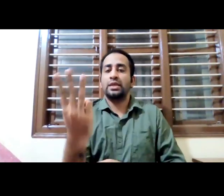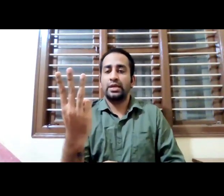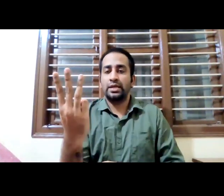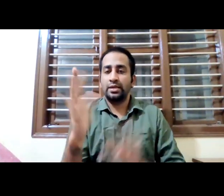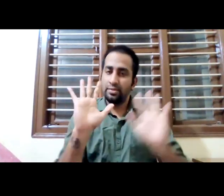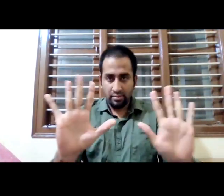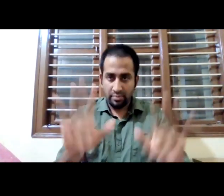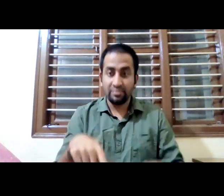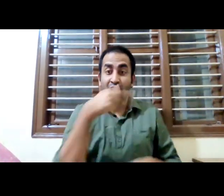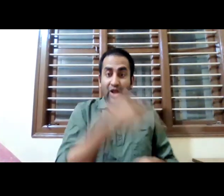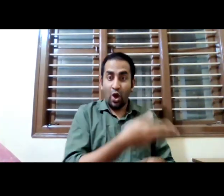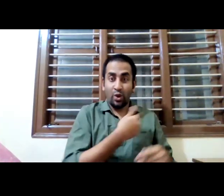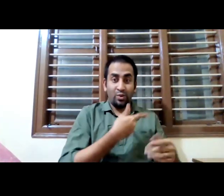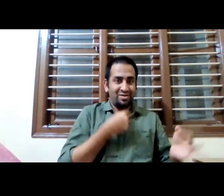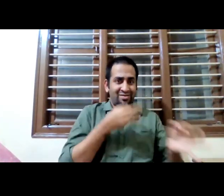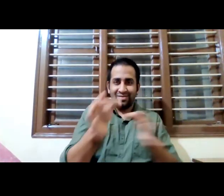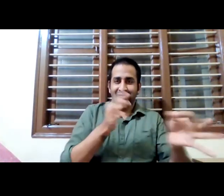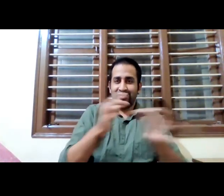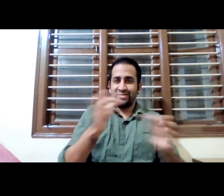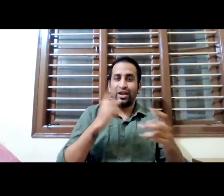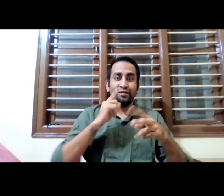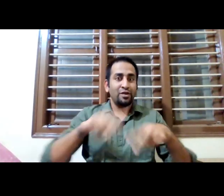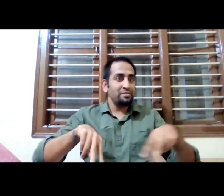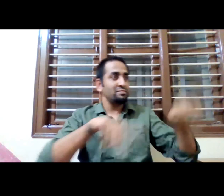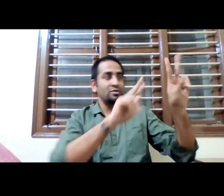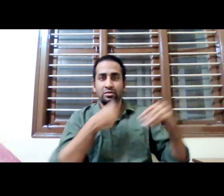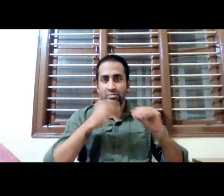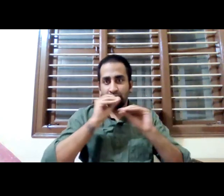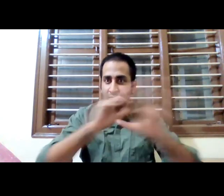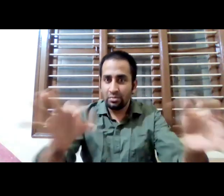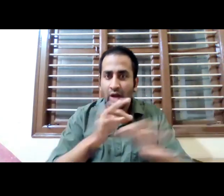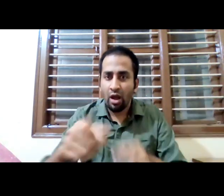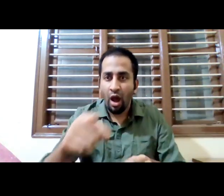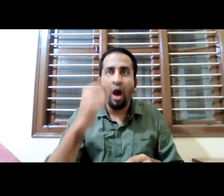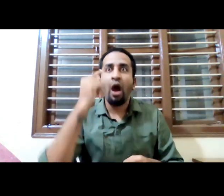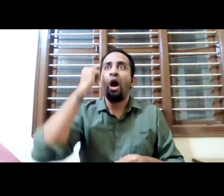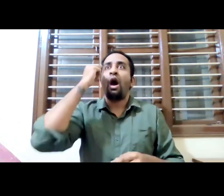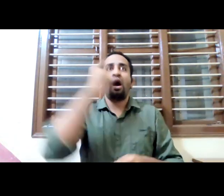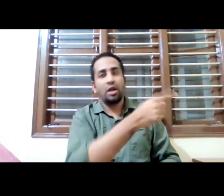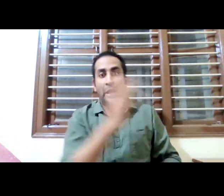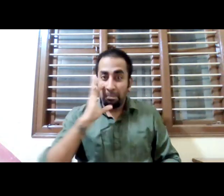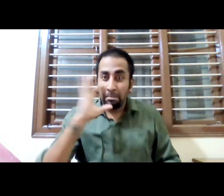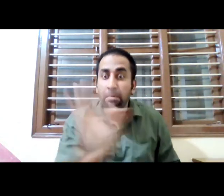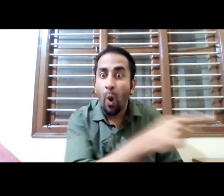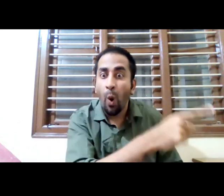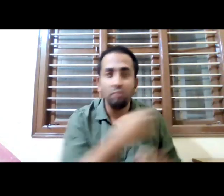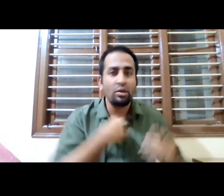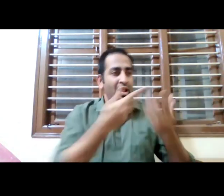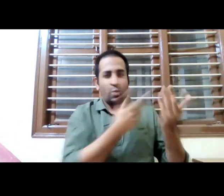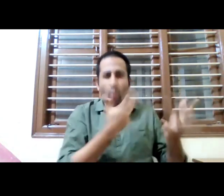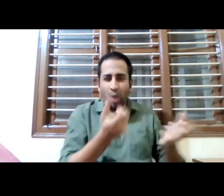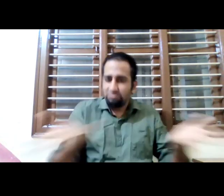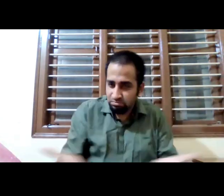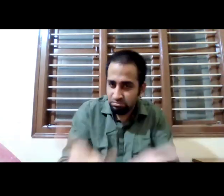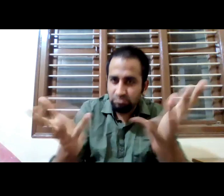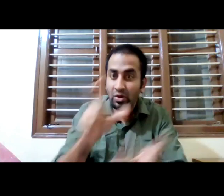So now we have a question which has 3 options. I've just told you what exactly the role model web page is, and